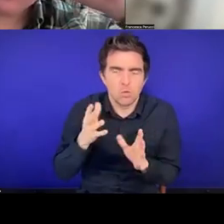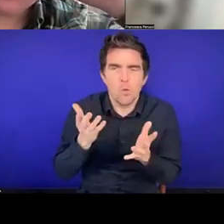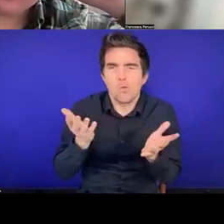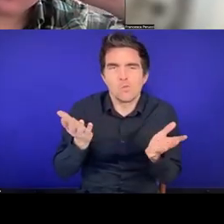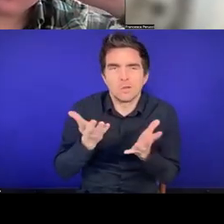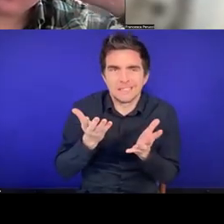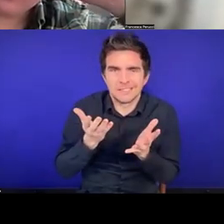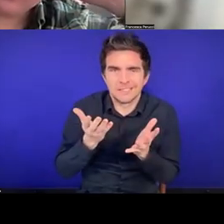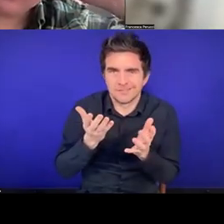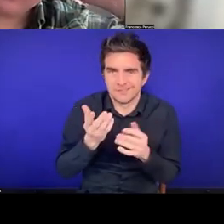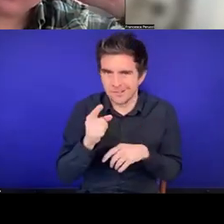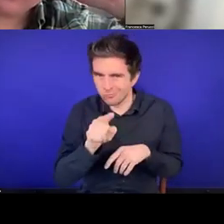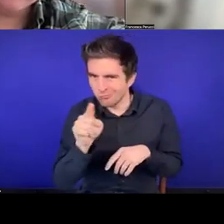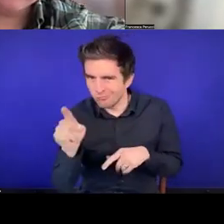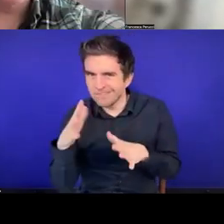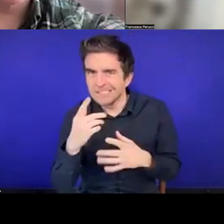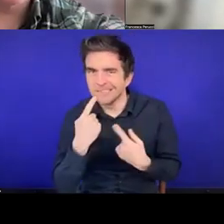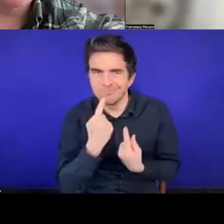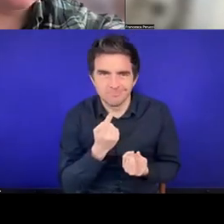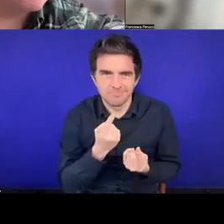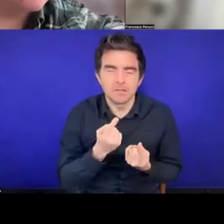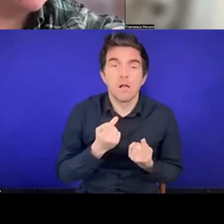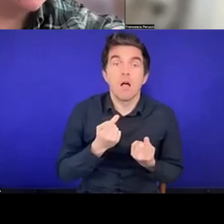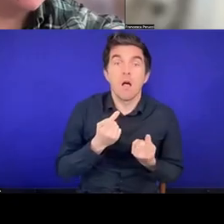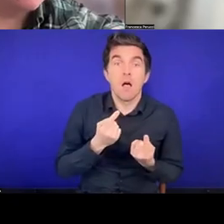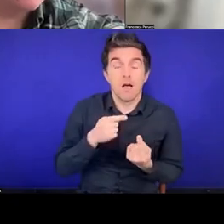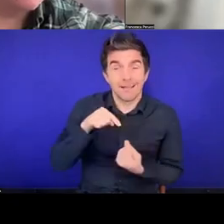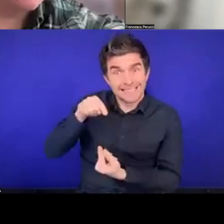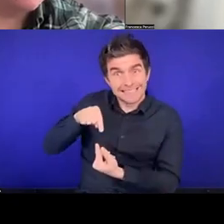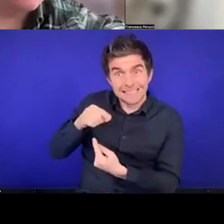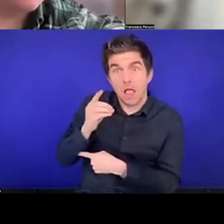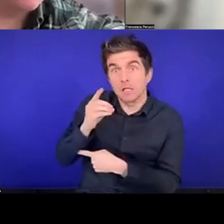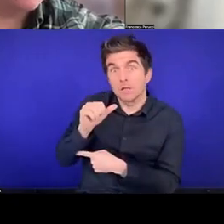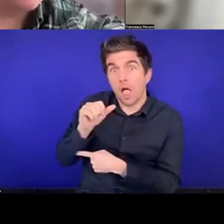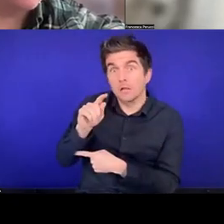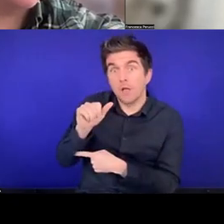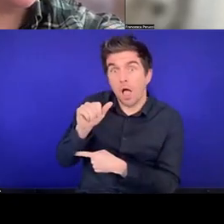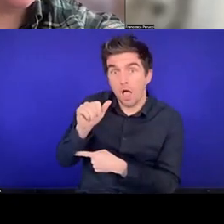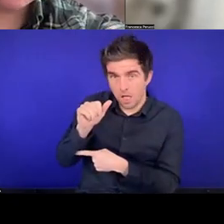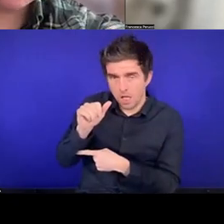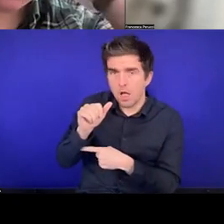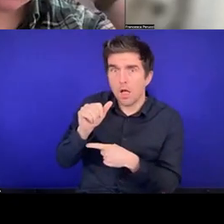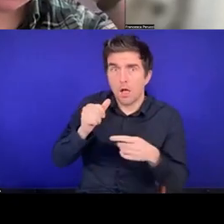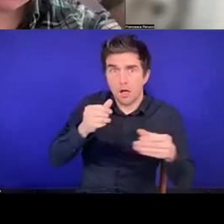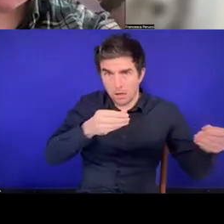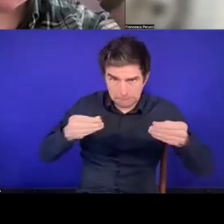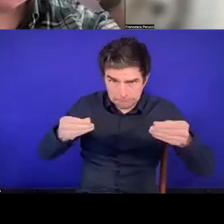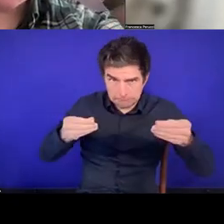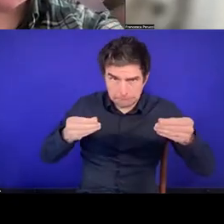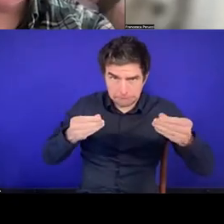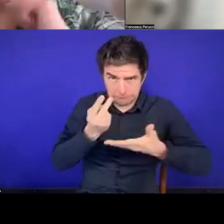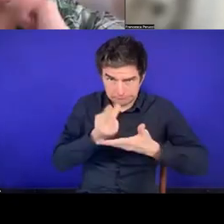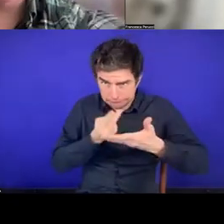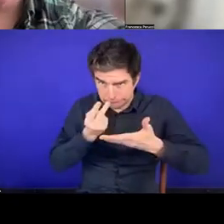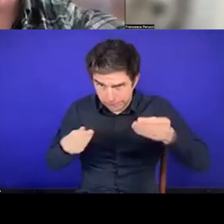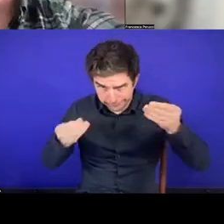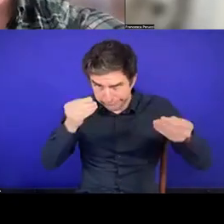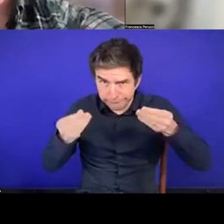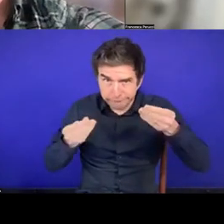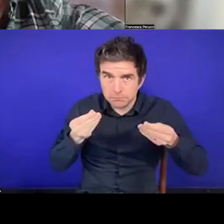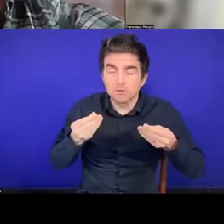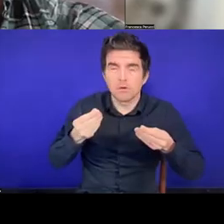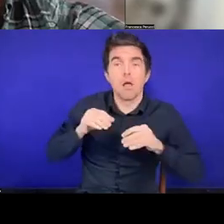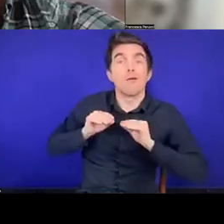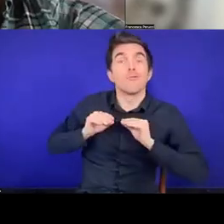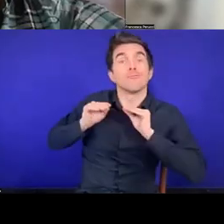for organizations of persons with disabilities, that has helped tremendously. And we have tools, if anyone's interested, happy to share those